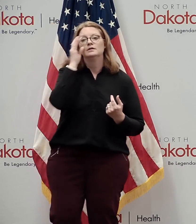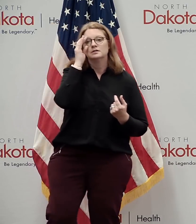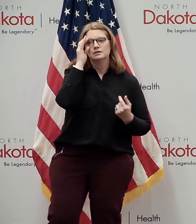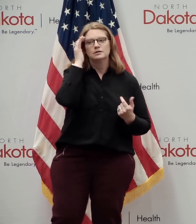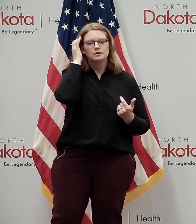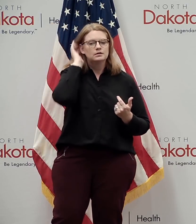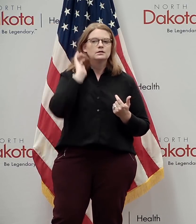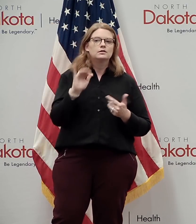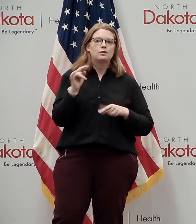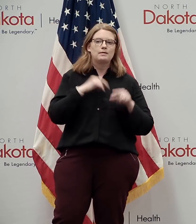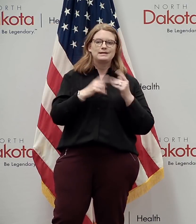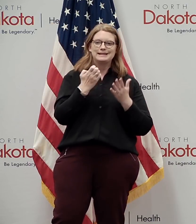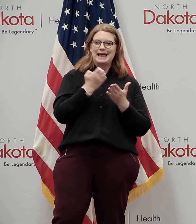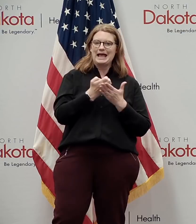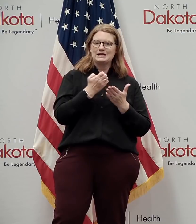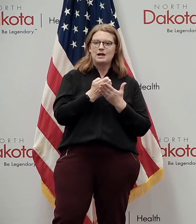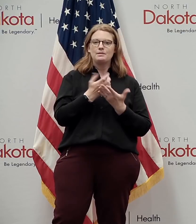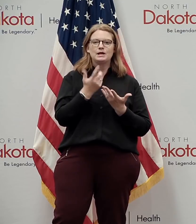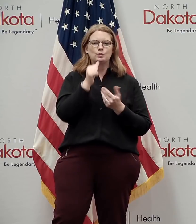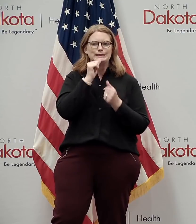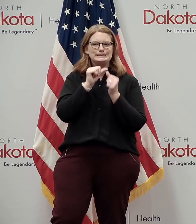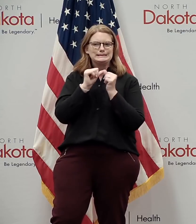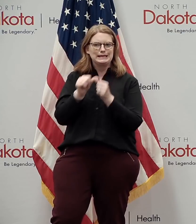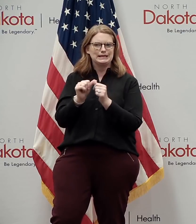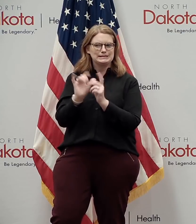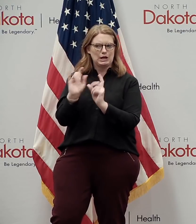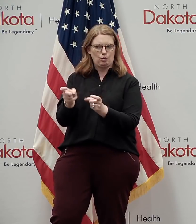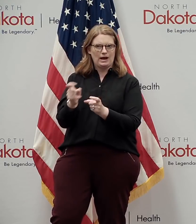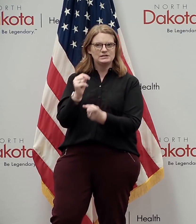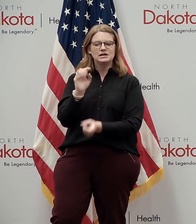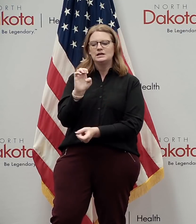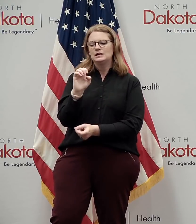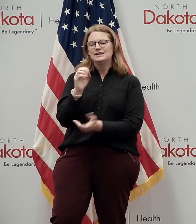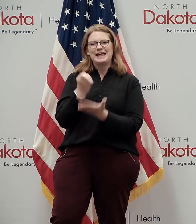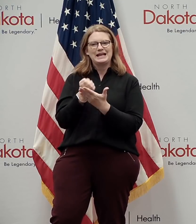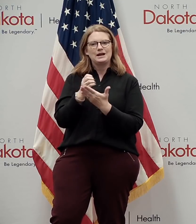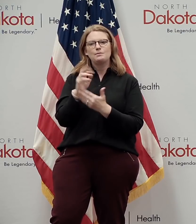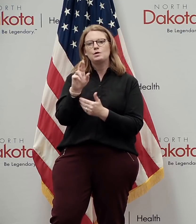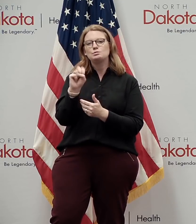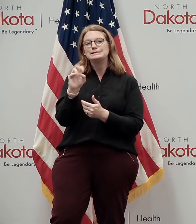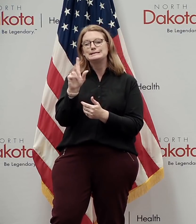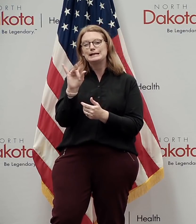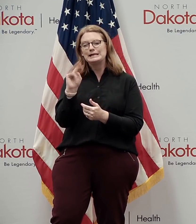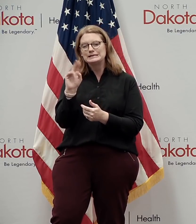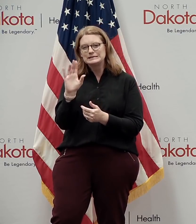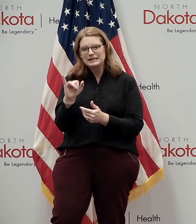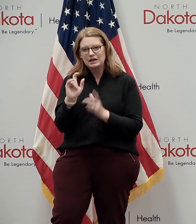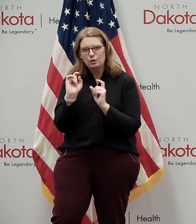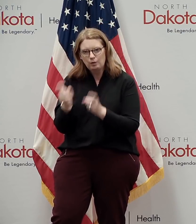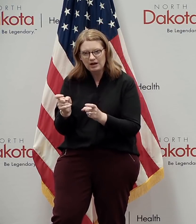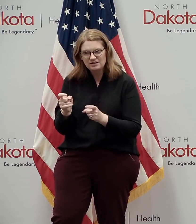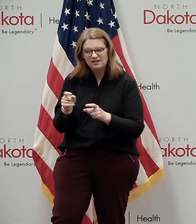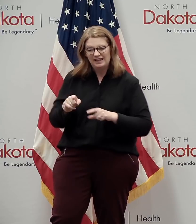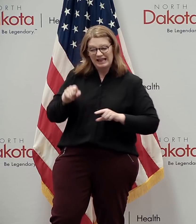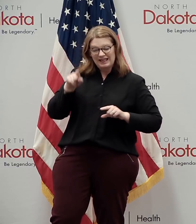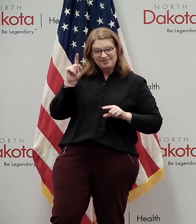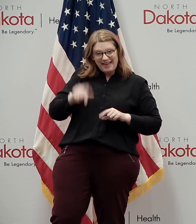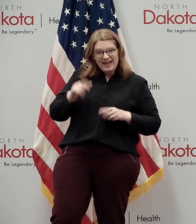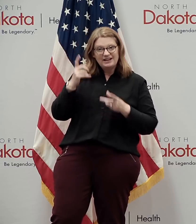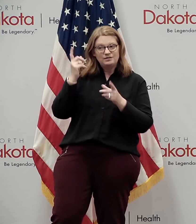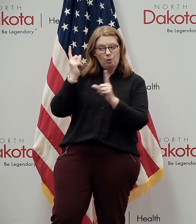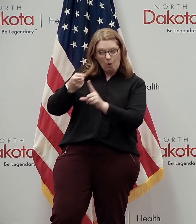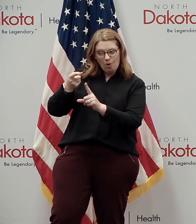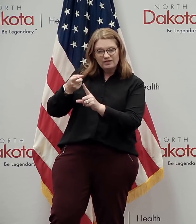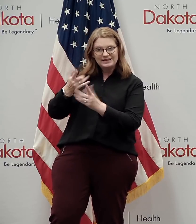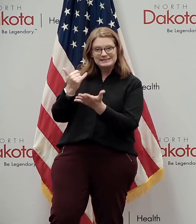the economic resiliency grants. The economic resiliency grants are specifically designed to help people rebuild consumer